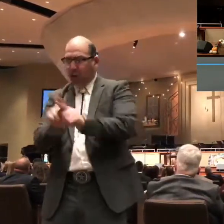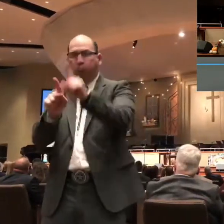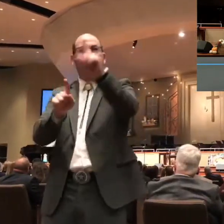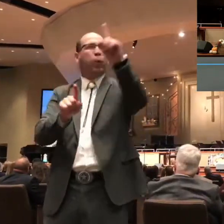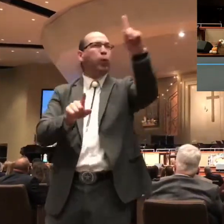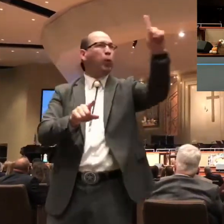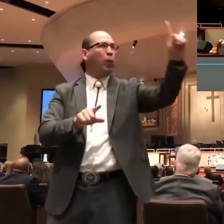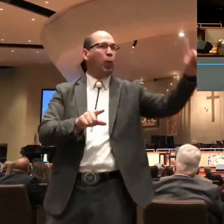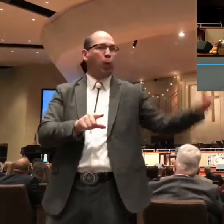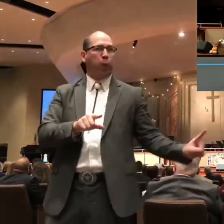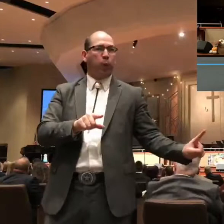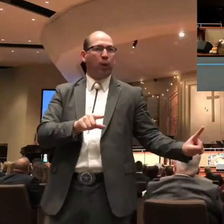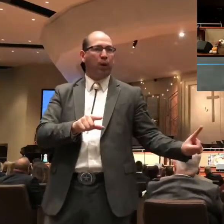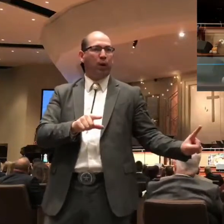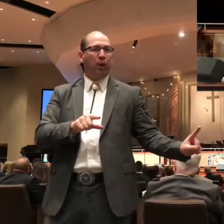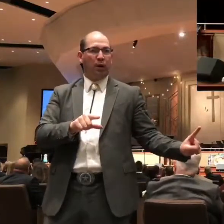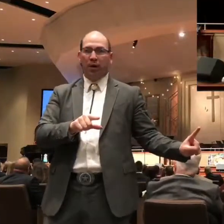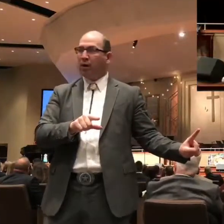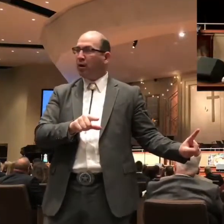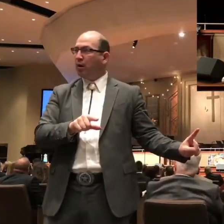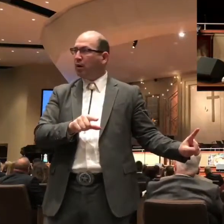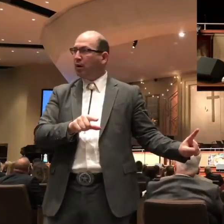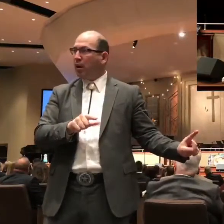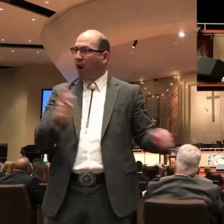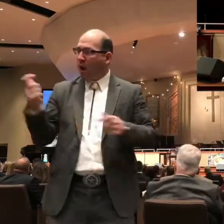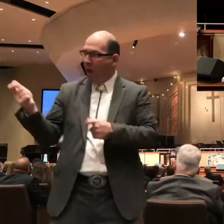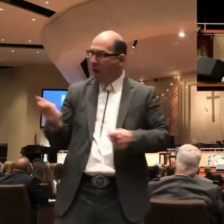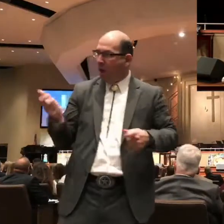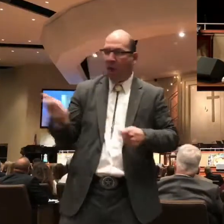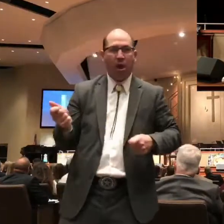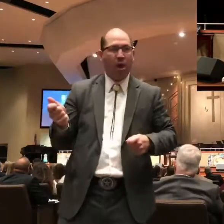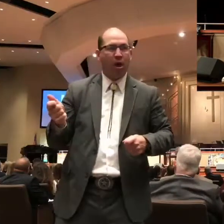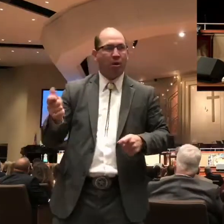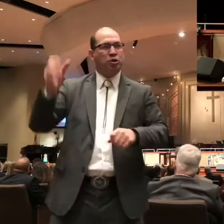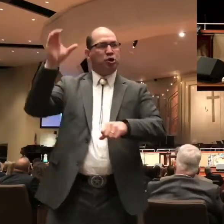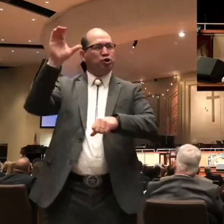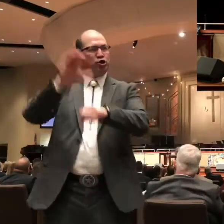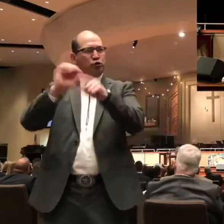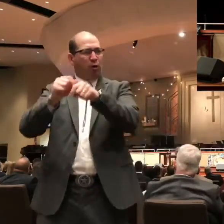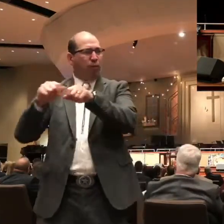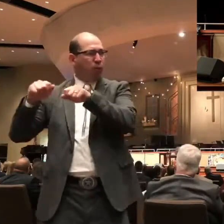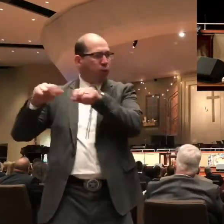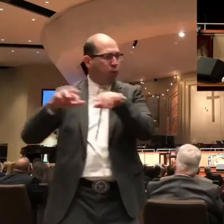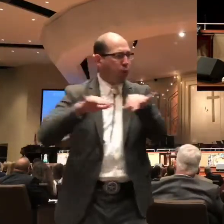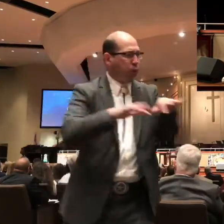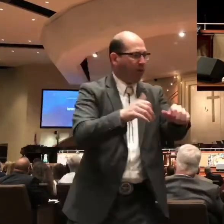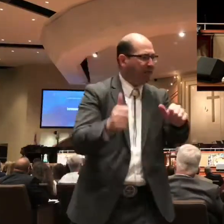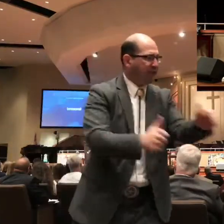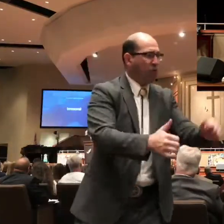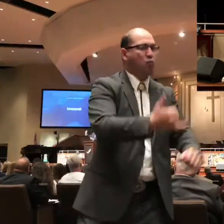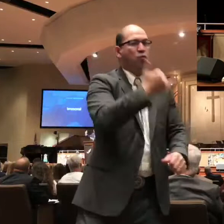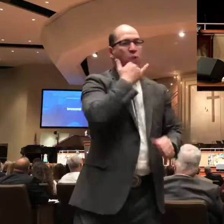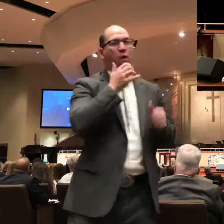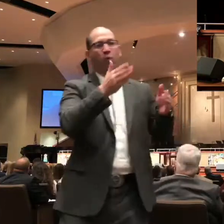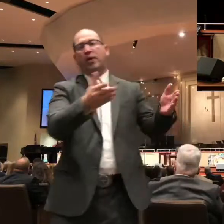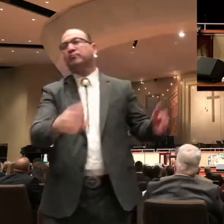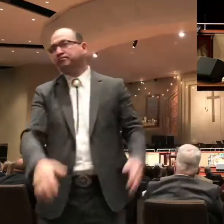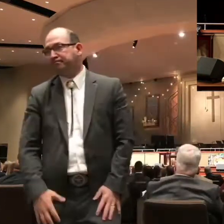in unawares and have taken households and have taken churches far away from where Methodism